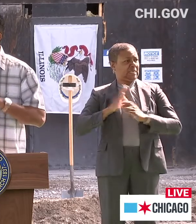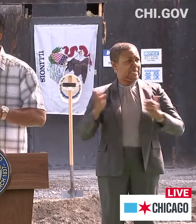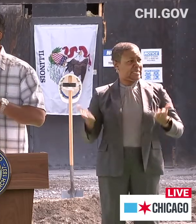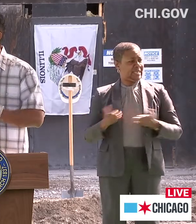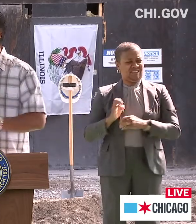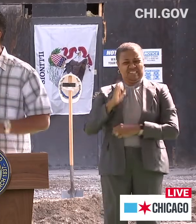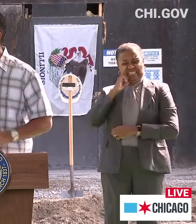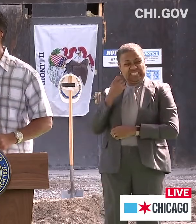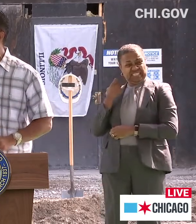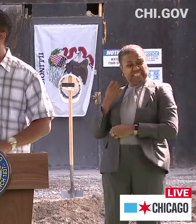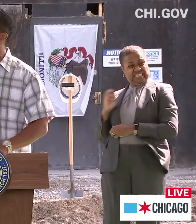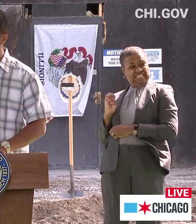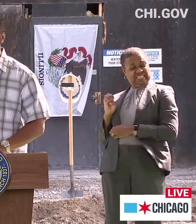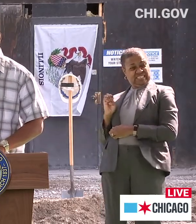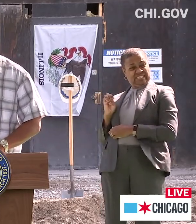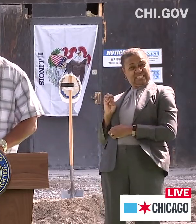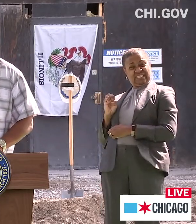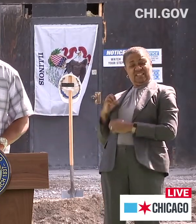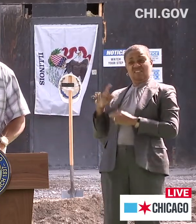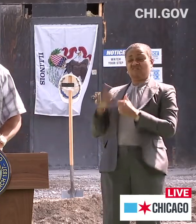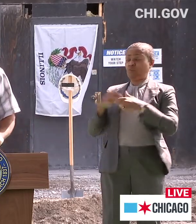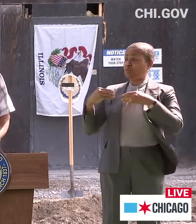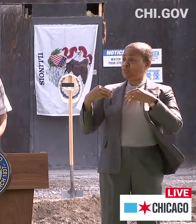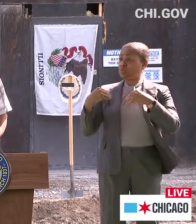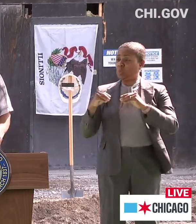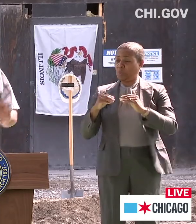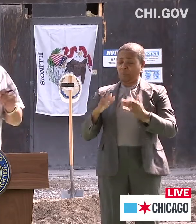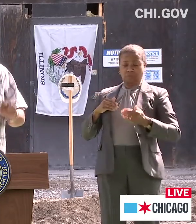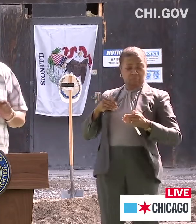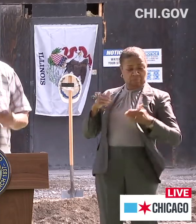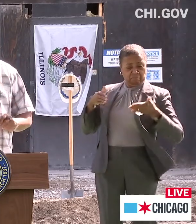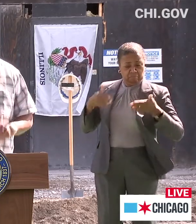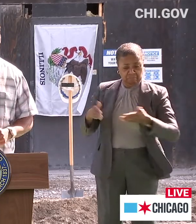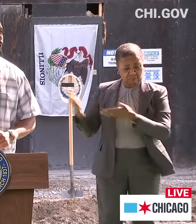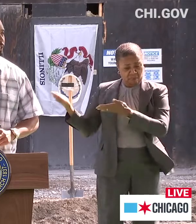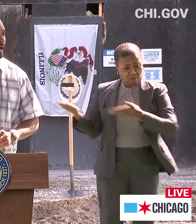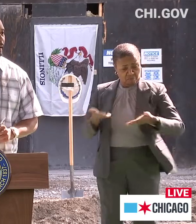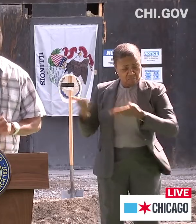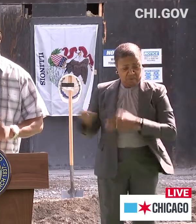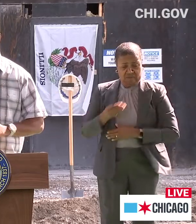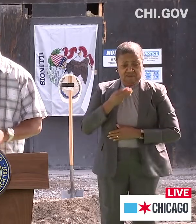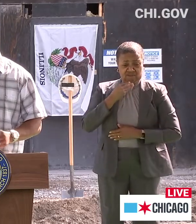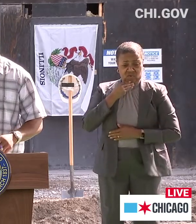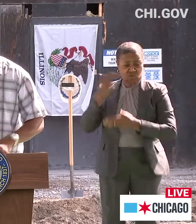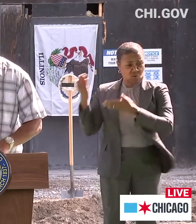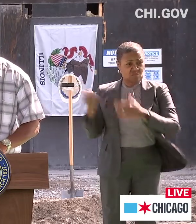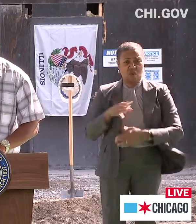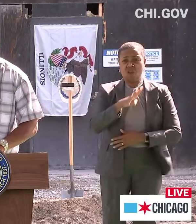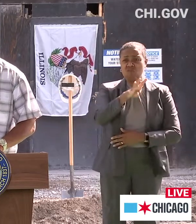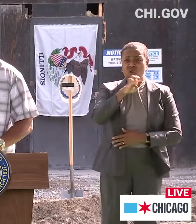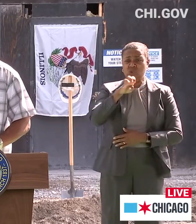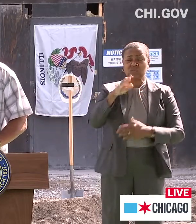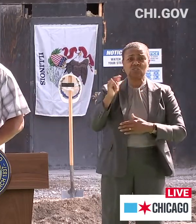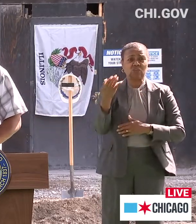store to address the food desert on the far south side of Chicago, to bring over 400 jobs into the community.